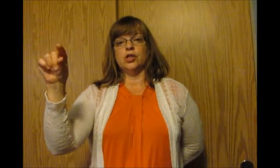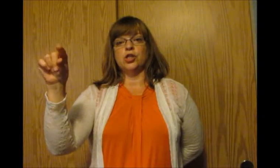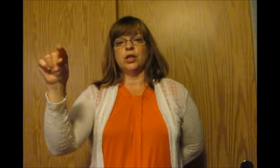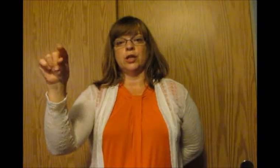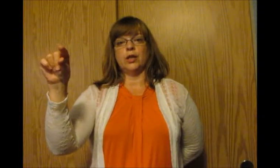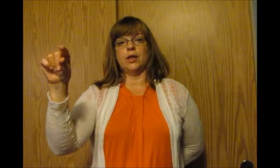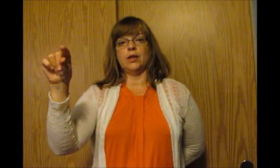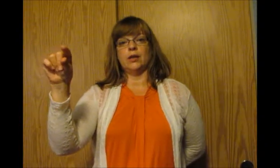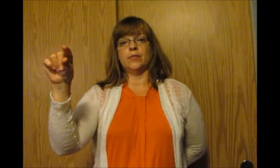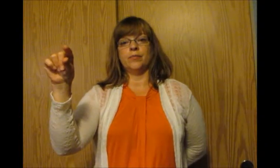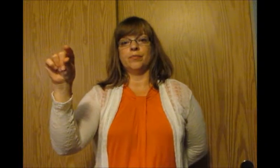G.